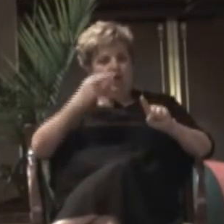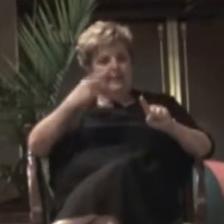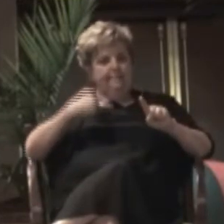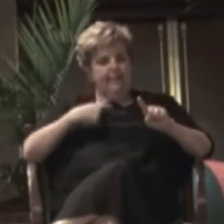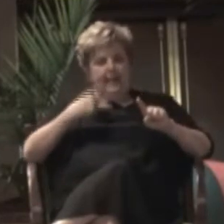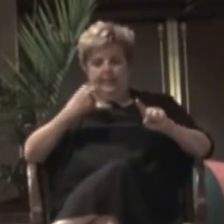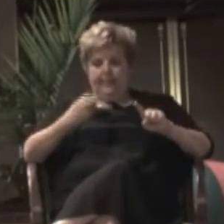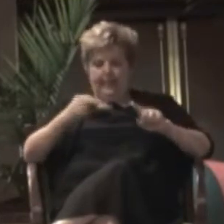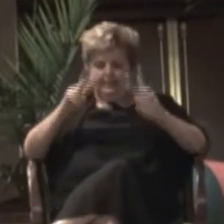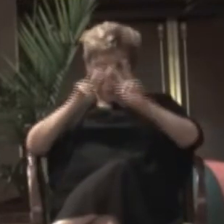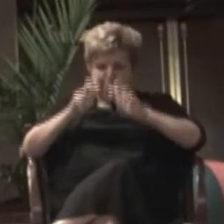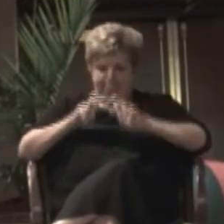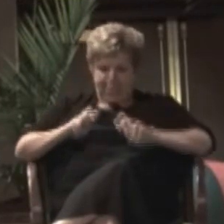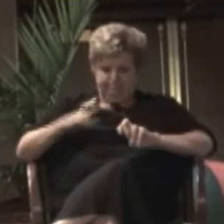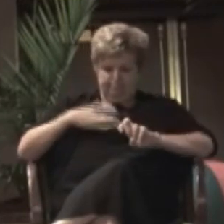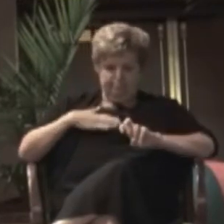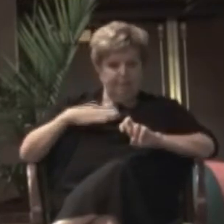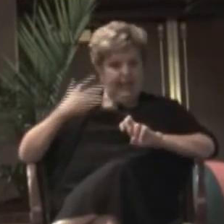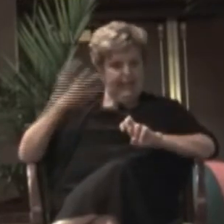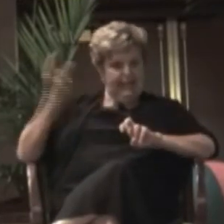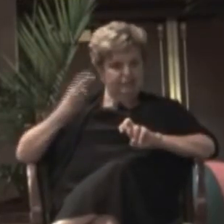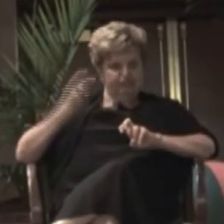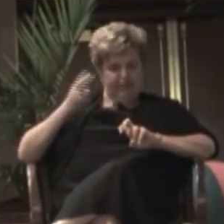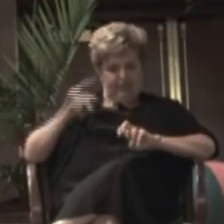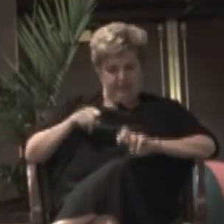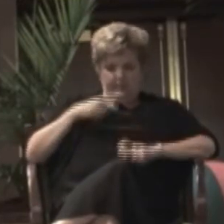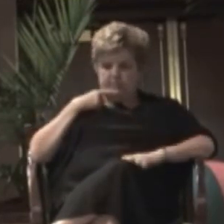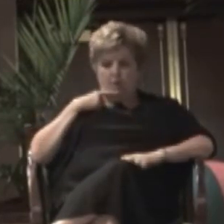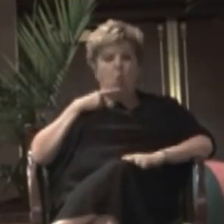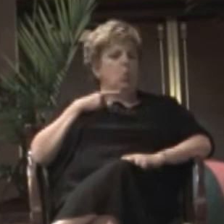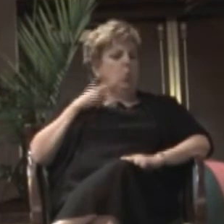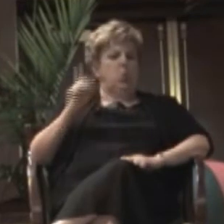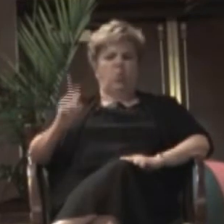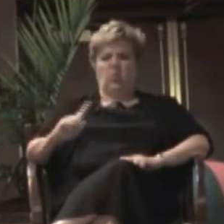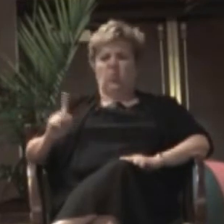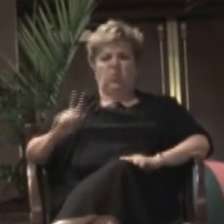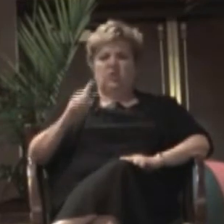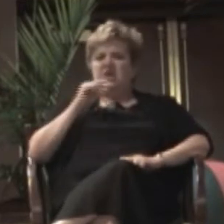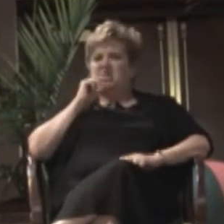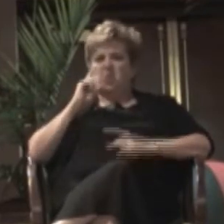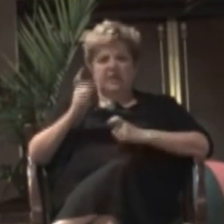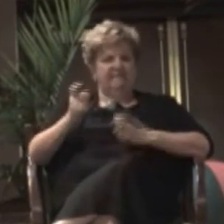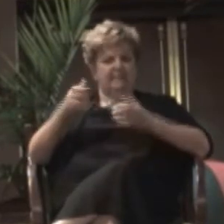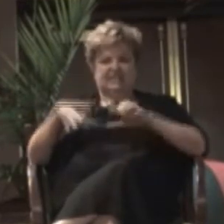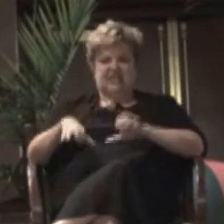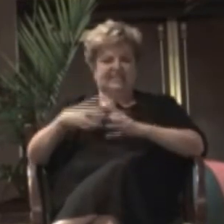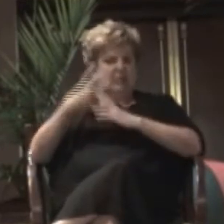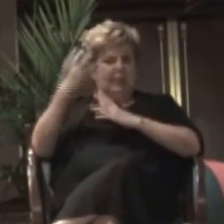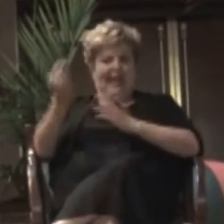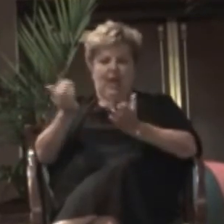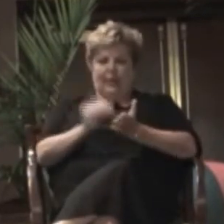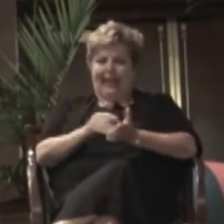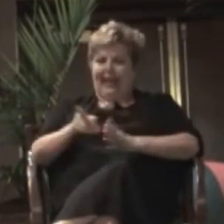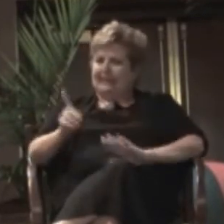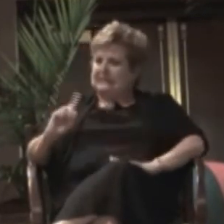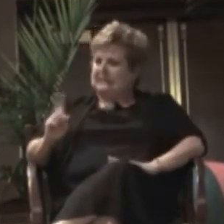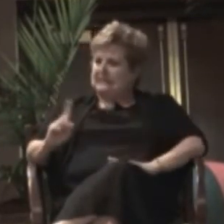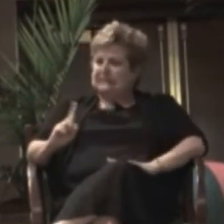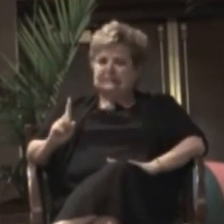and said, "Don't give this guy daylight." I think they were wrong, but it doesn't matter because of his history. And so they